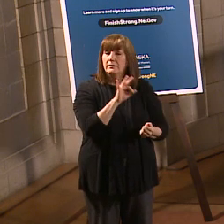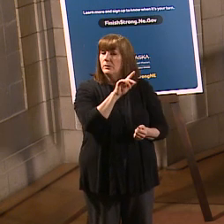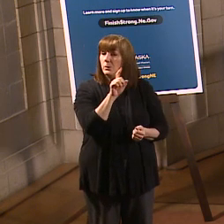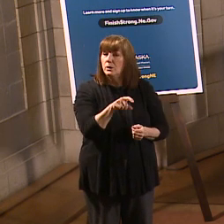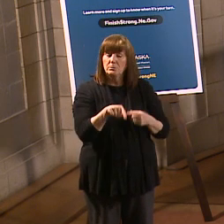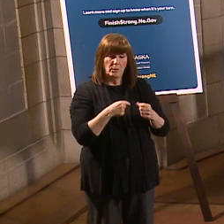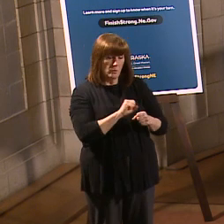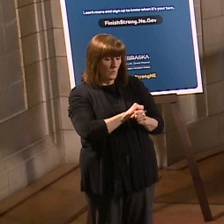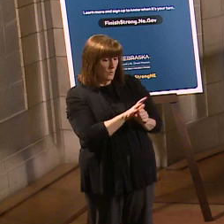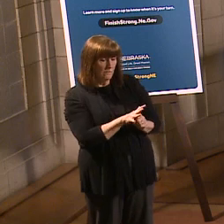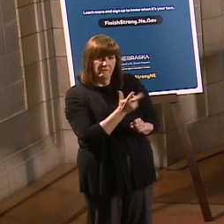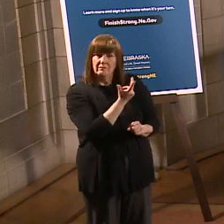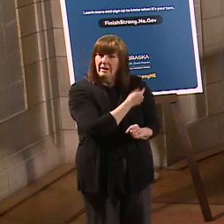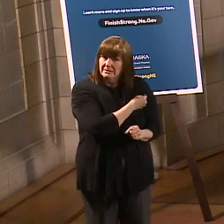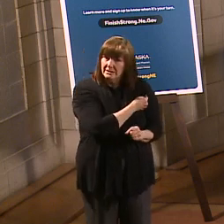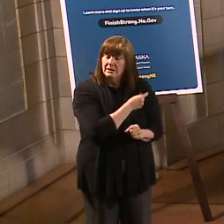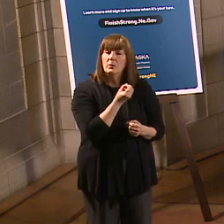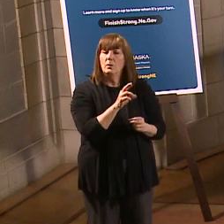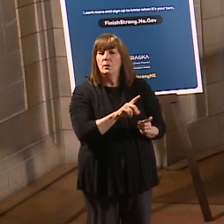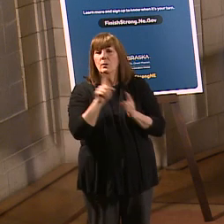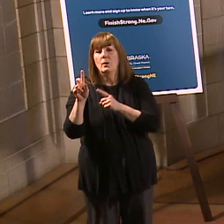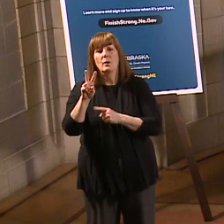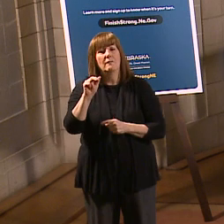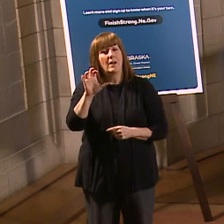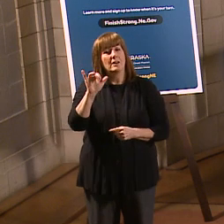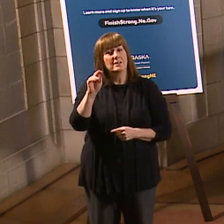about the COVID-19 vaccine or go to